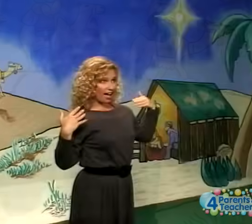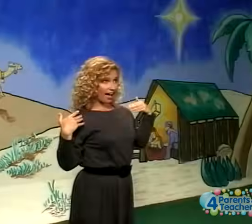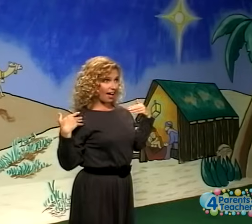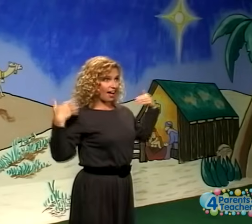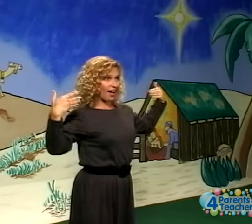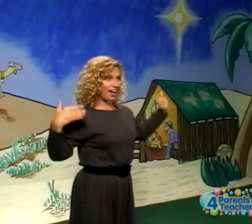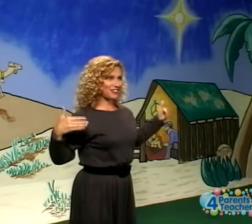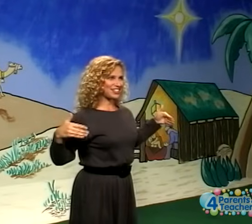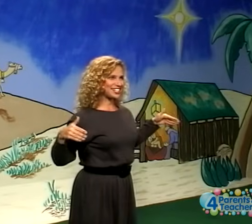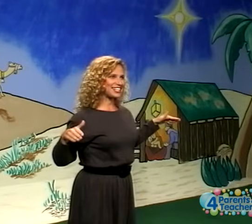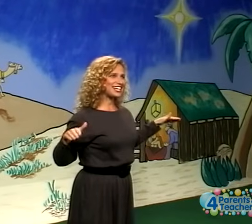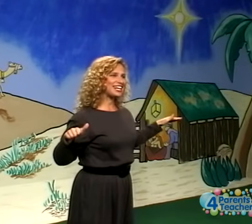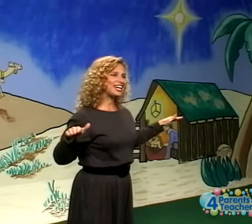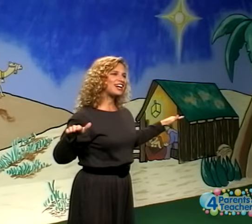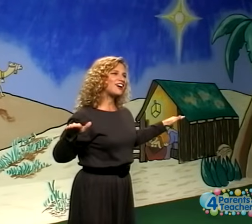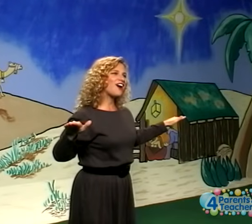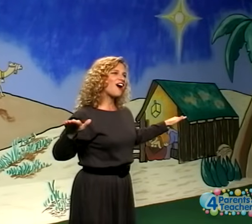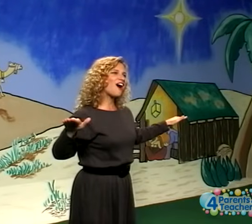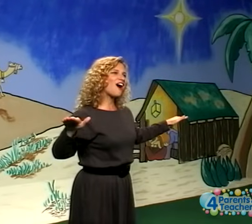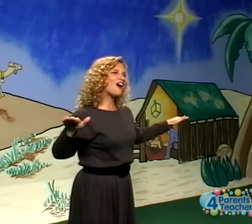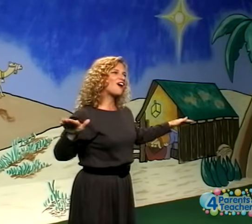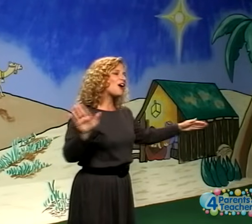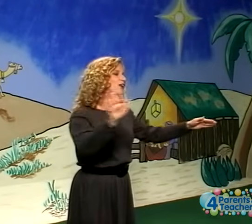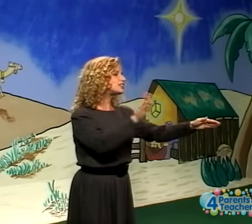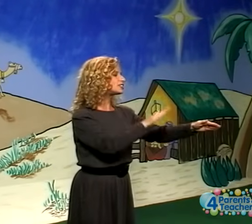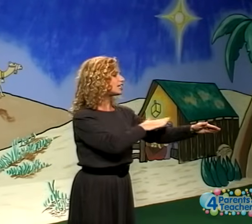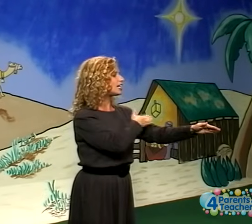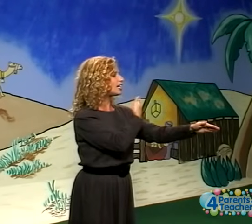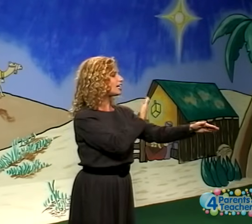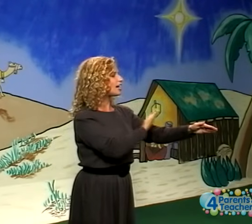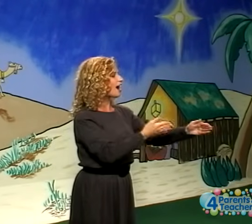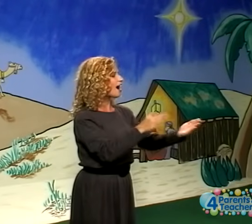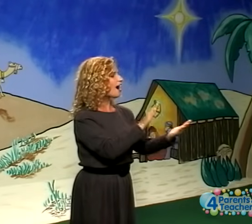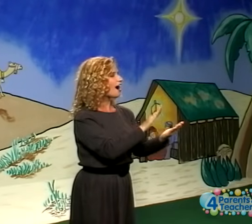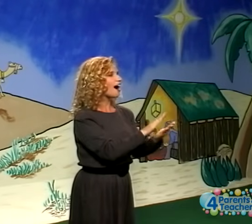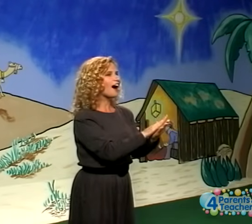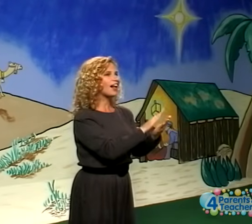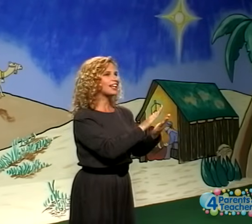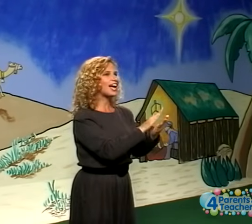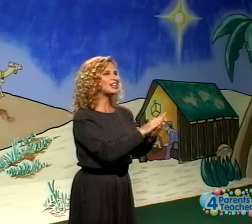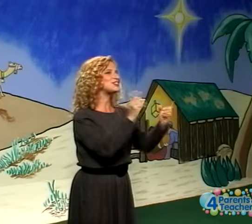Heavenly hosts sing Hallelujah